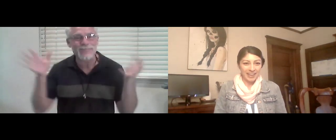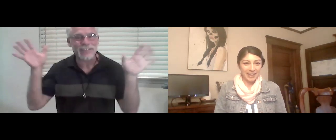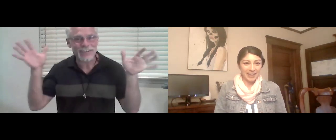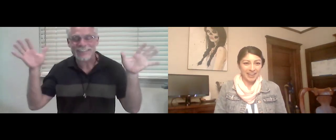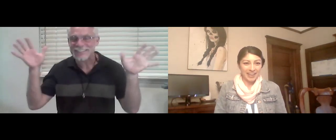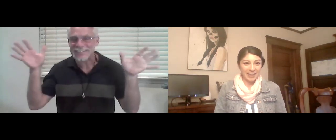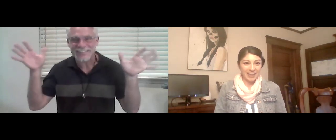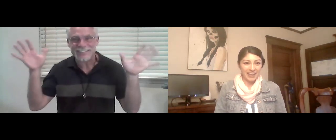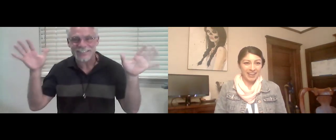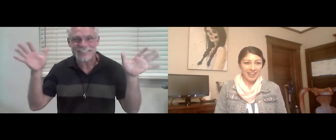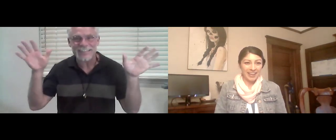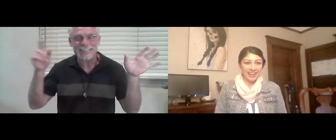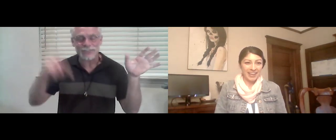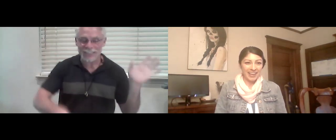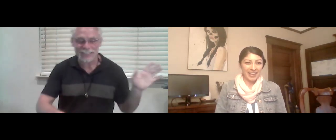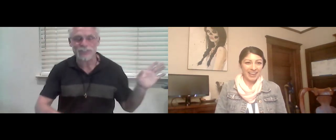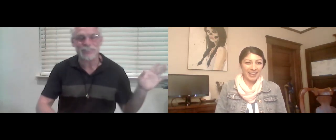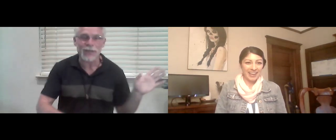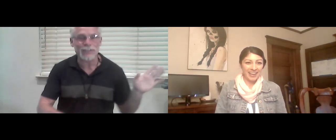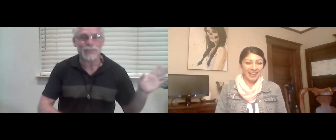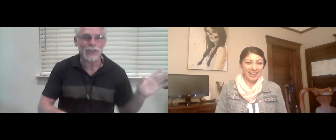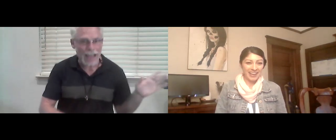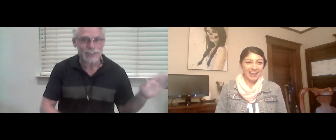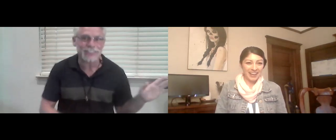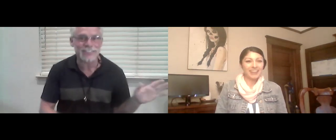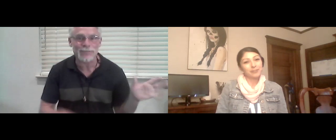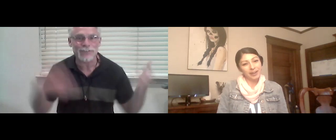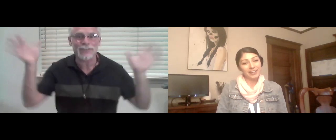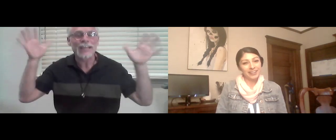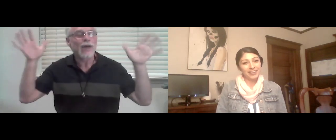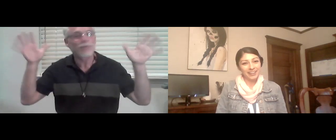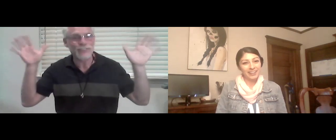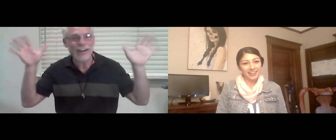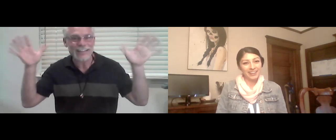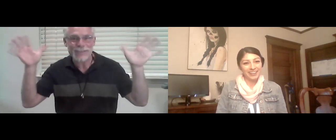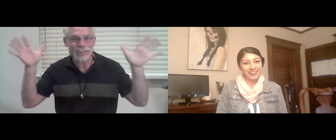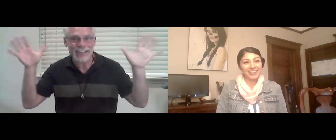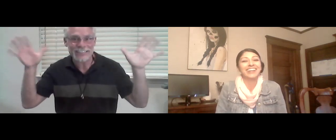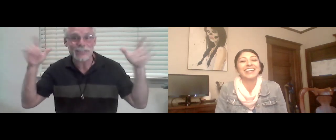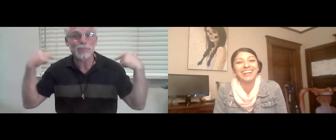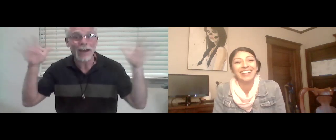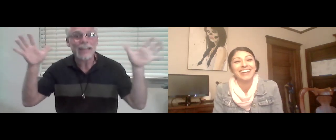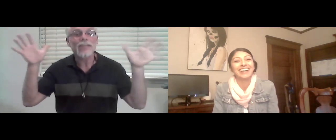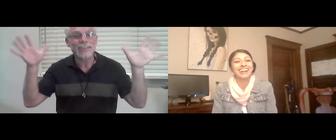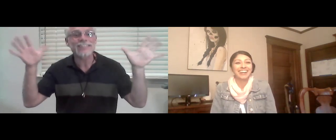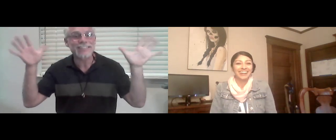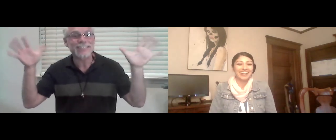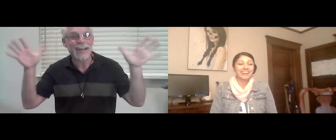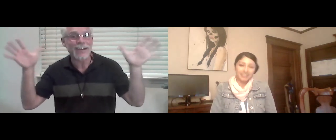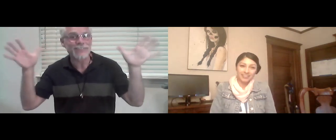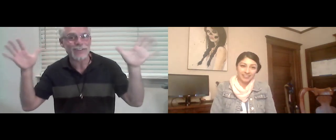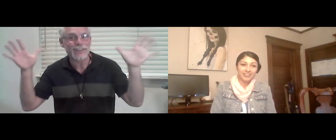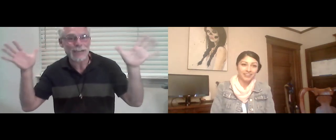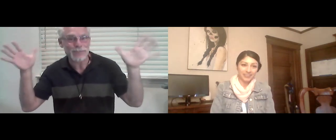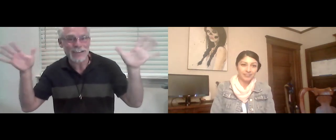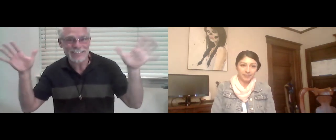like, it's interesting because you're stomping your feet. You're actually stomping your feet, right, but you're not clapping your hands here. But this is the